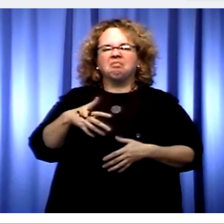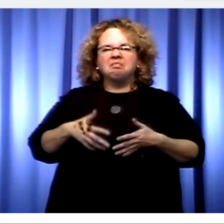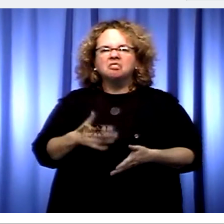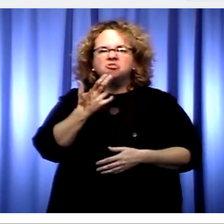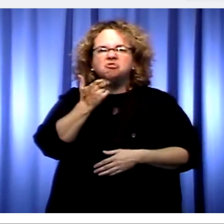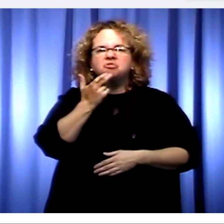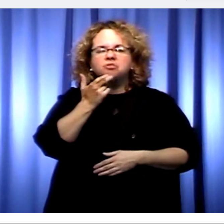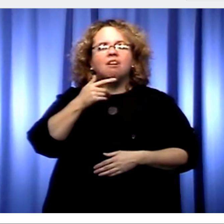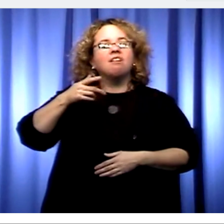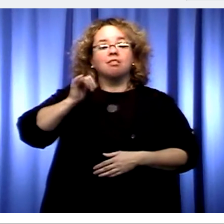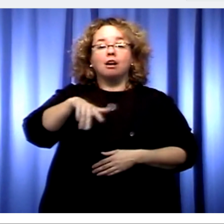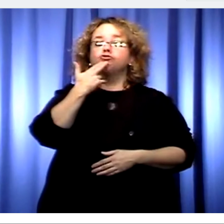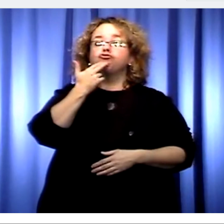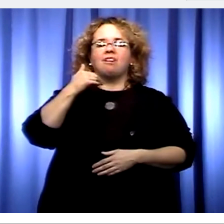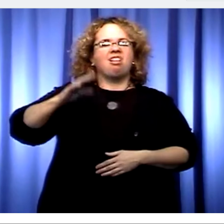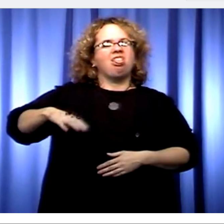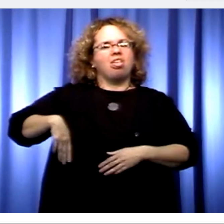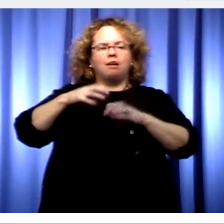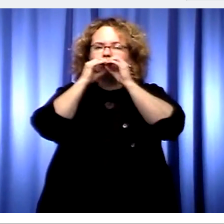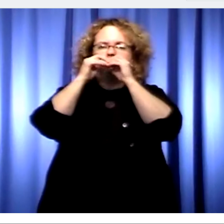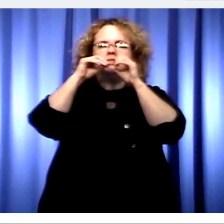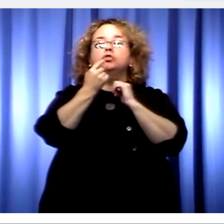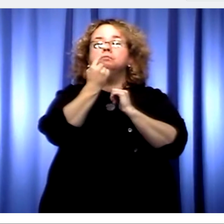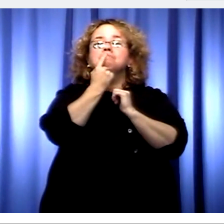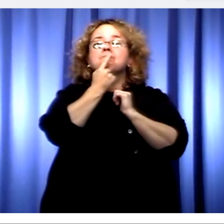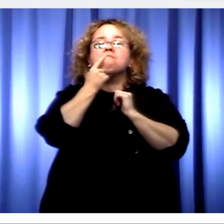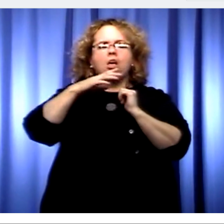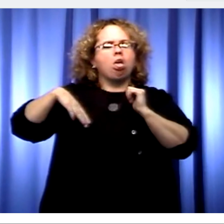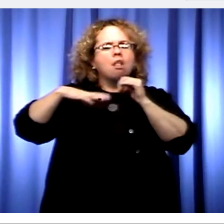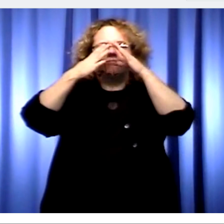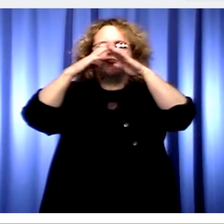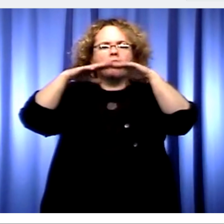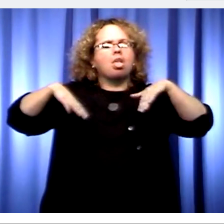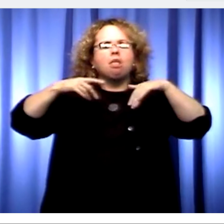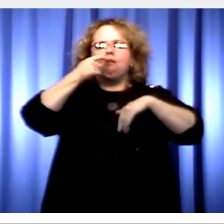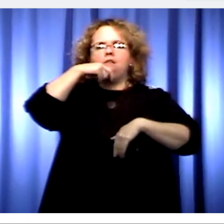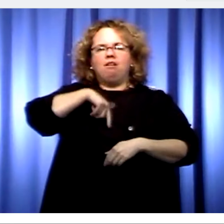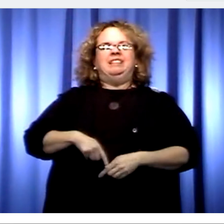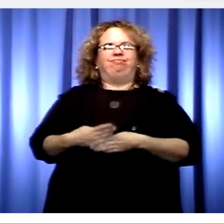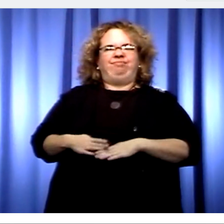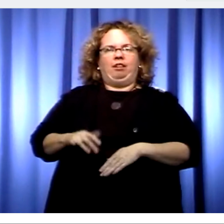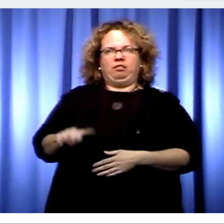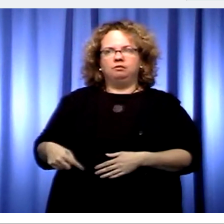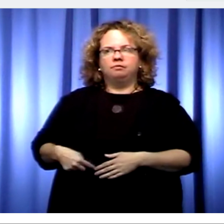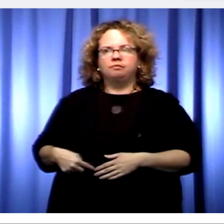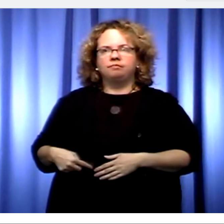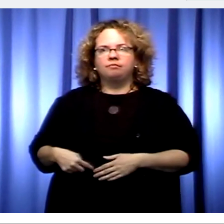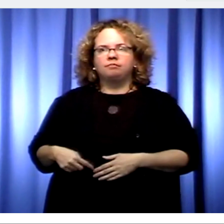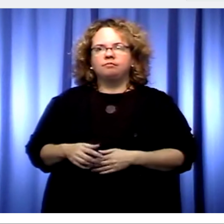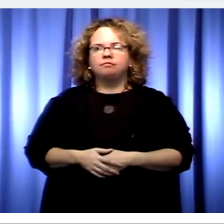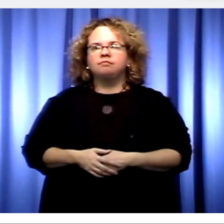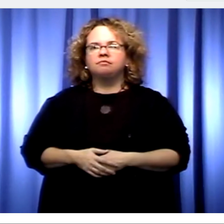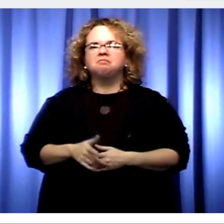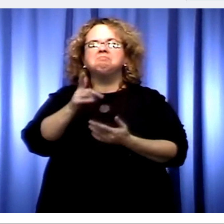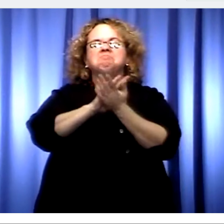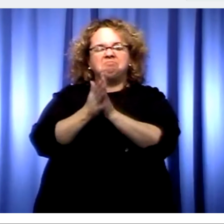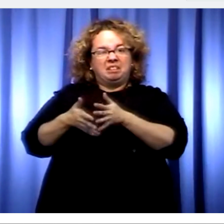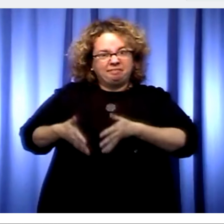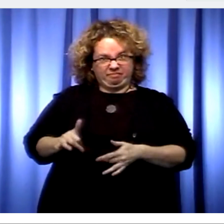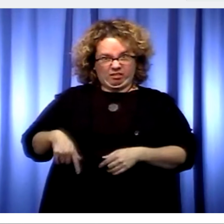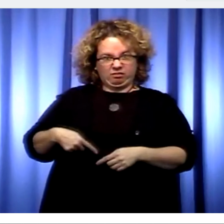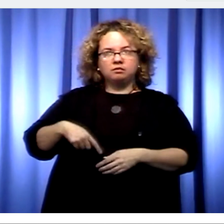And it breaks down the sugar into something even smaller that they call amino acids. So remember, when it enters your mouth, it's not